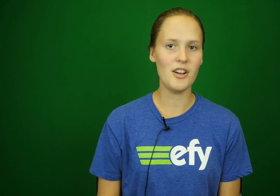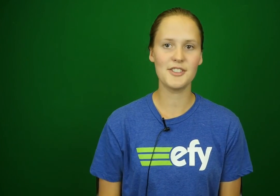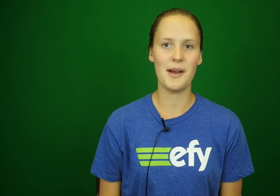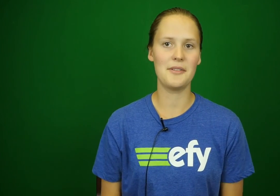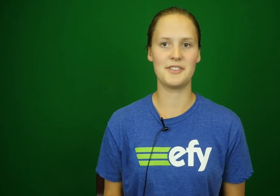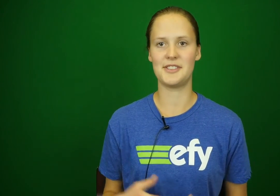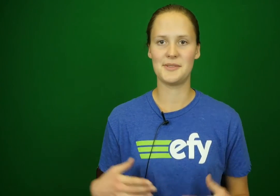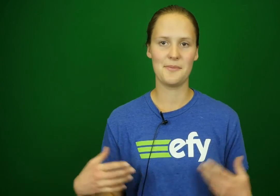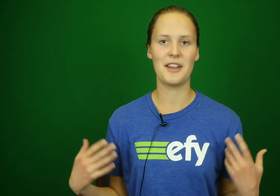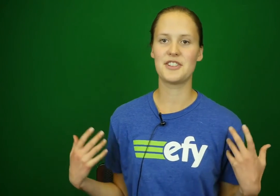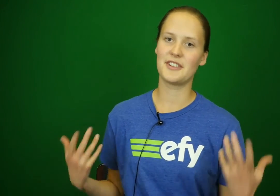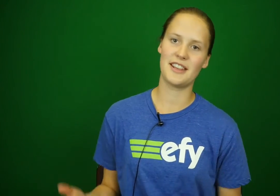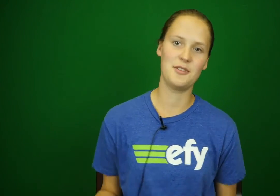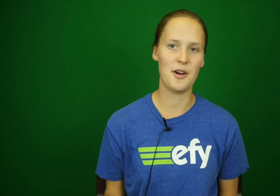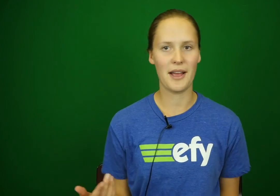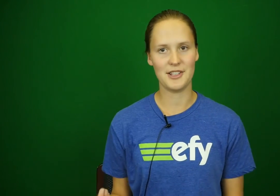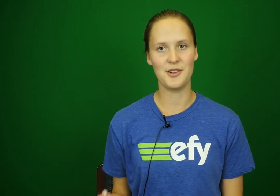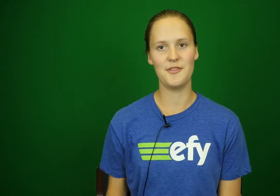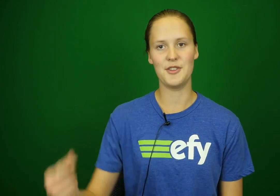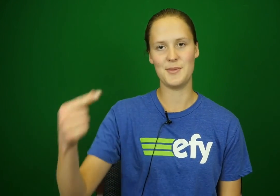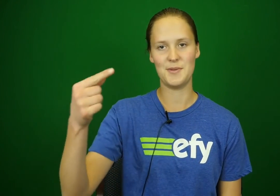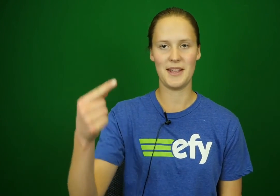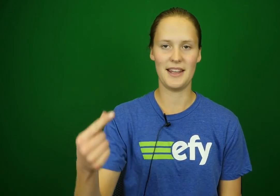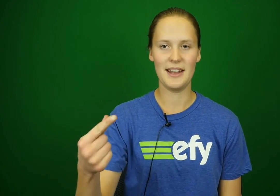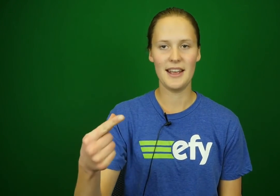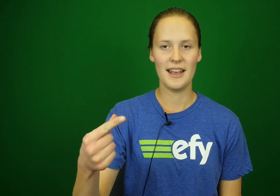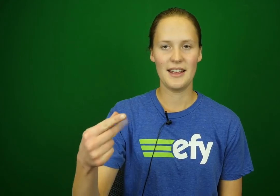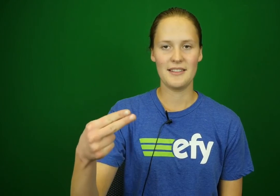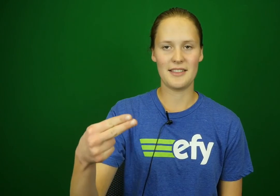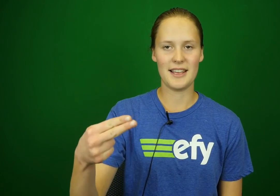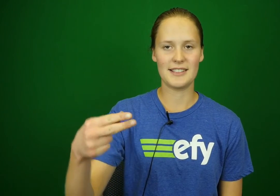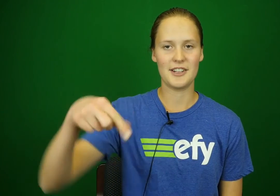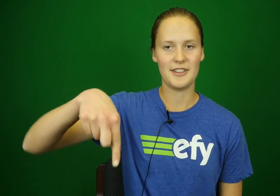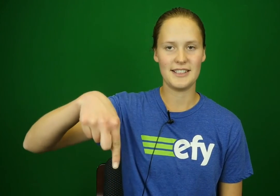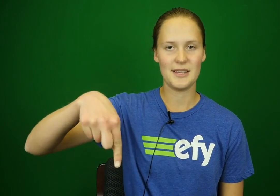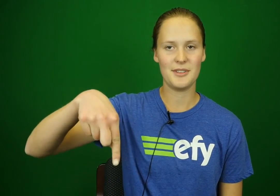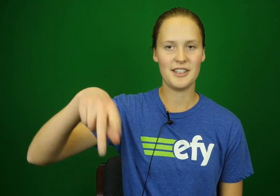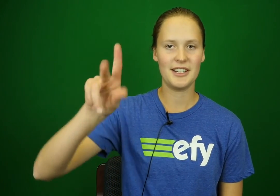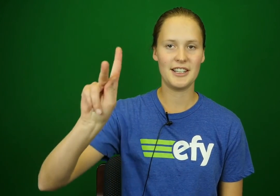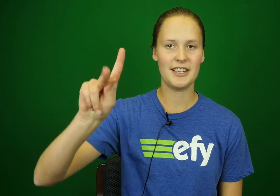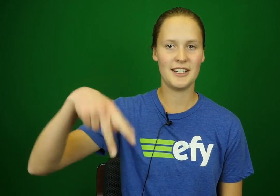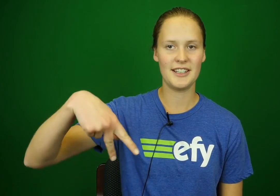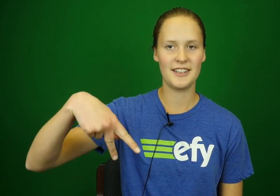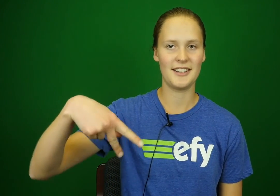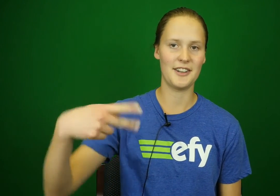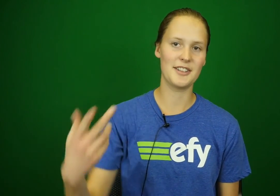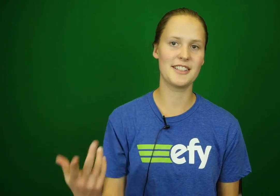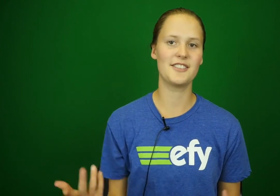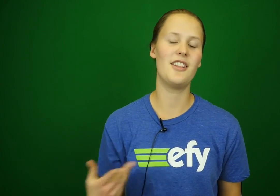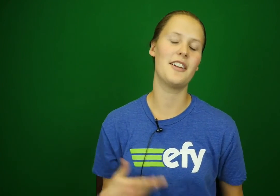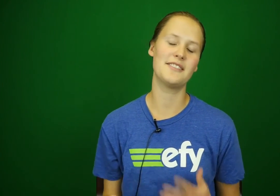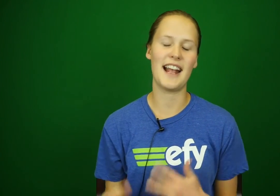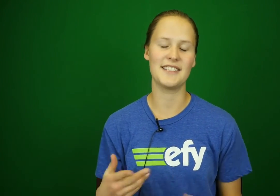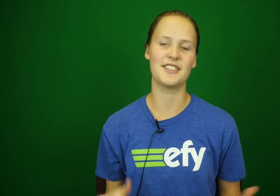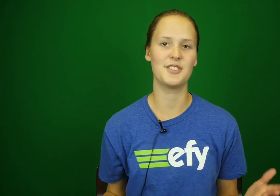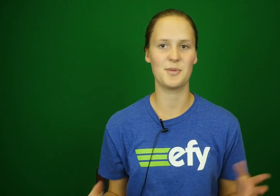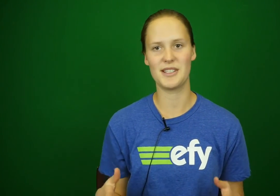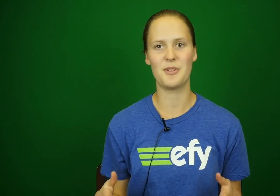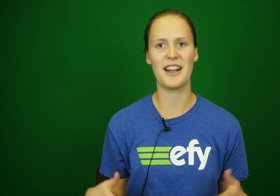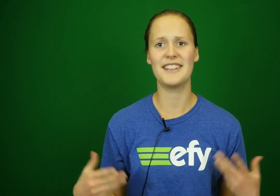Also, I would just make sure that you don't get too confused between the things that are really similar, because there's a lot of signs that are super similar, and until